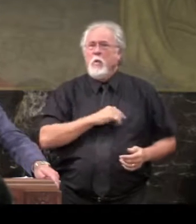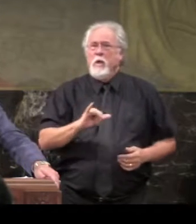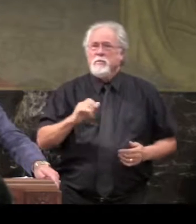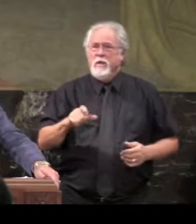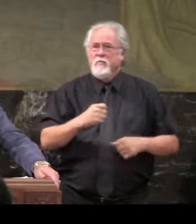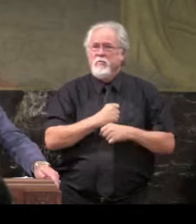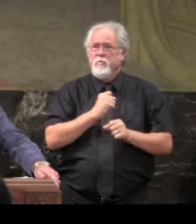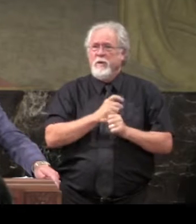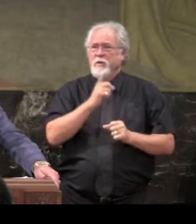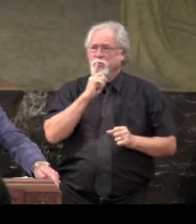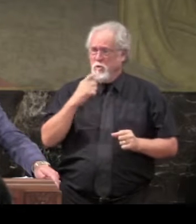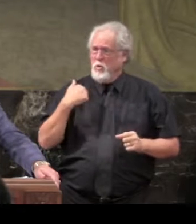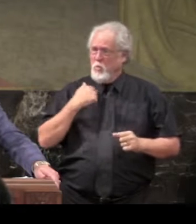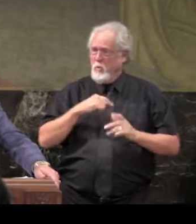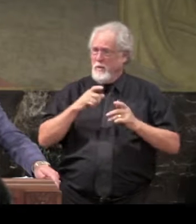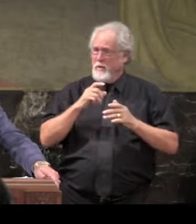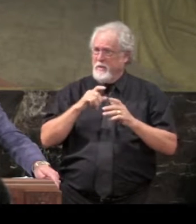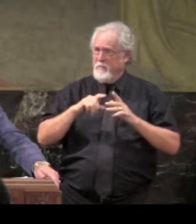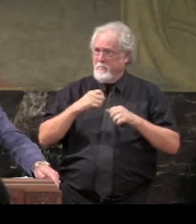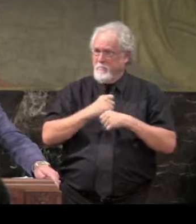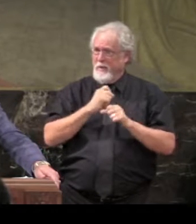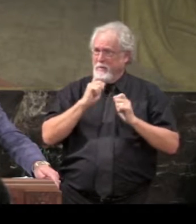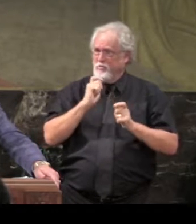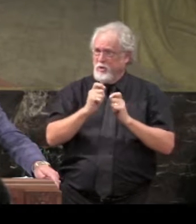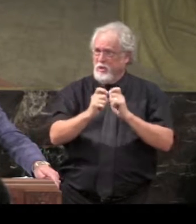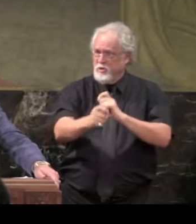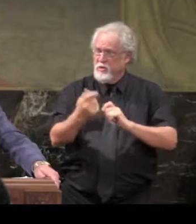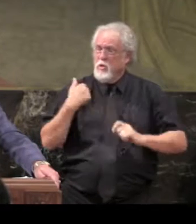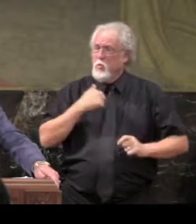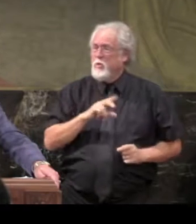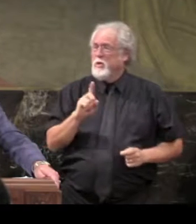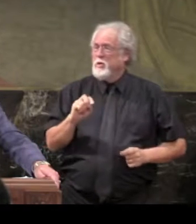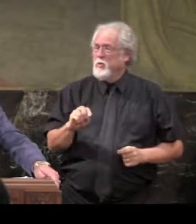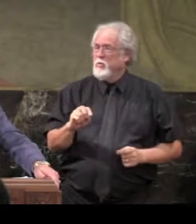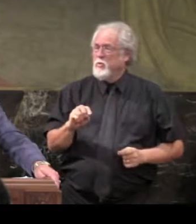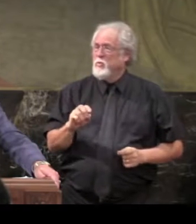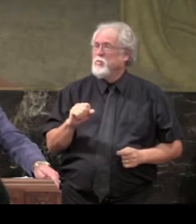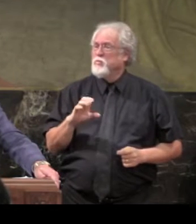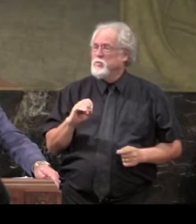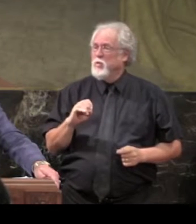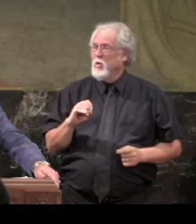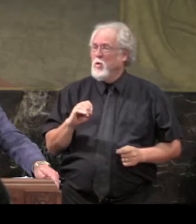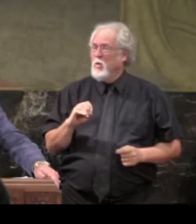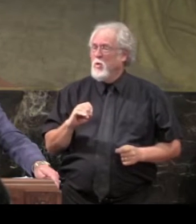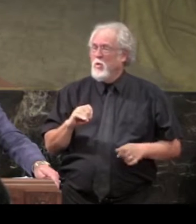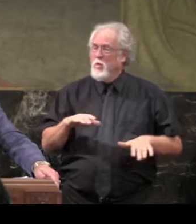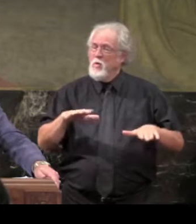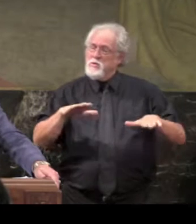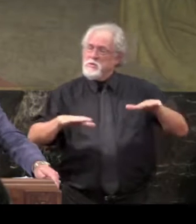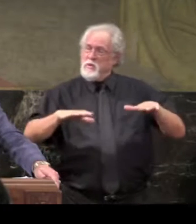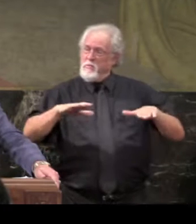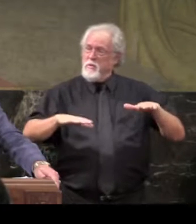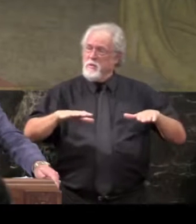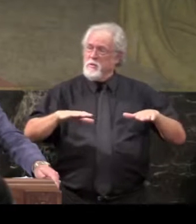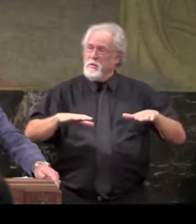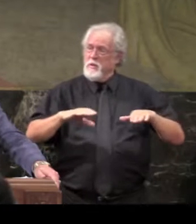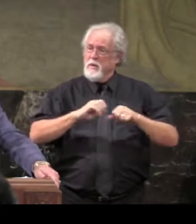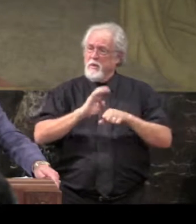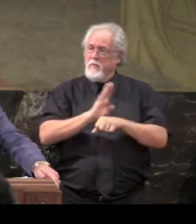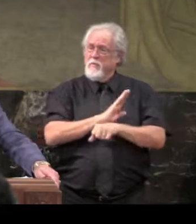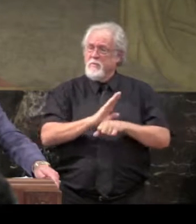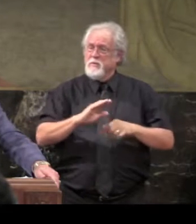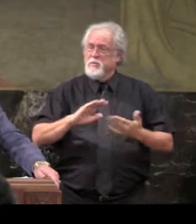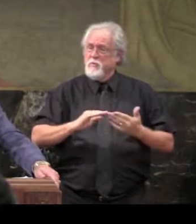sure that as we implement these changes, we do so in a way that allows for the stability necessary in the business